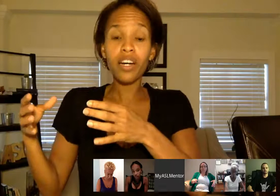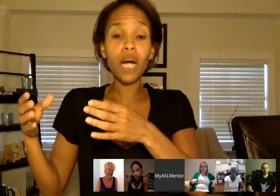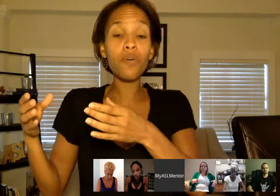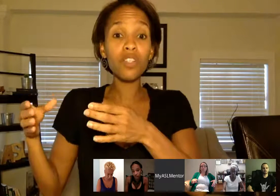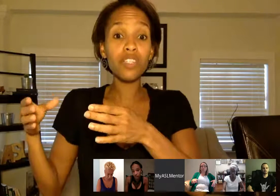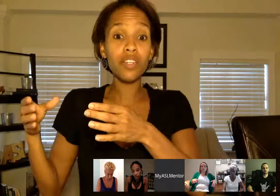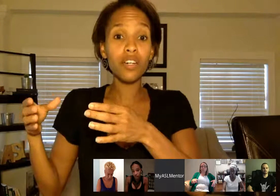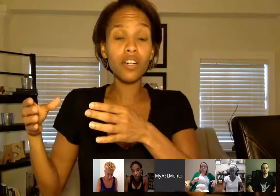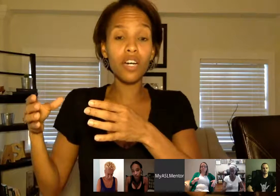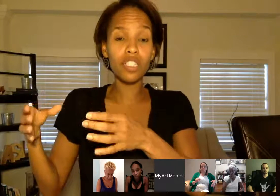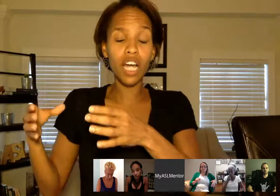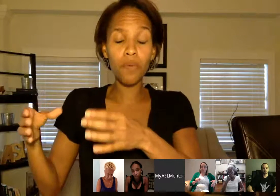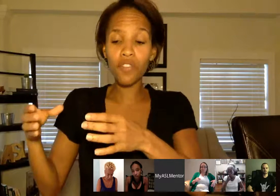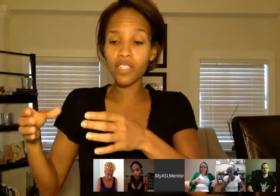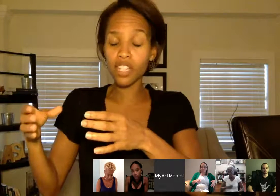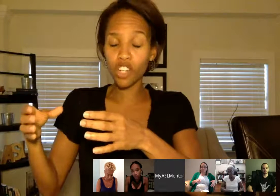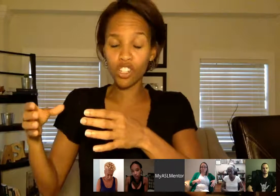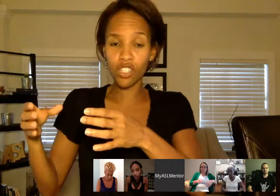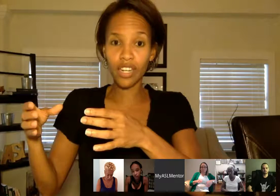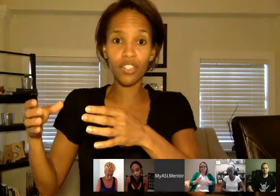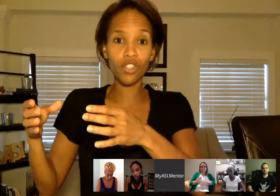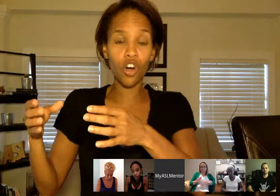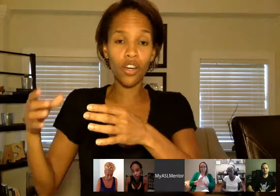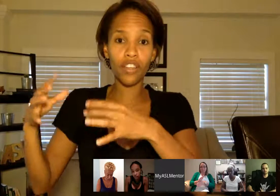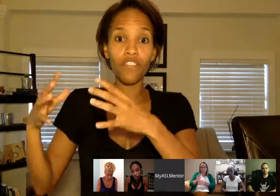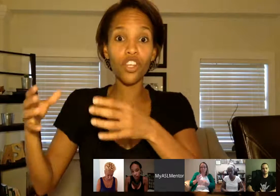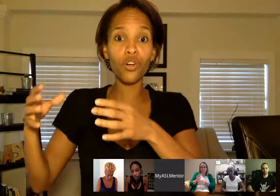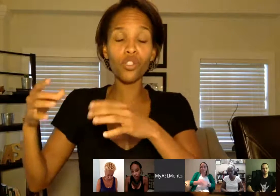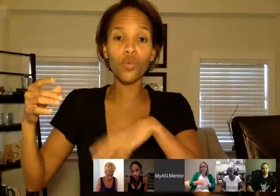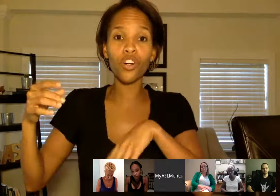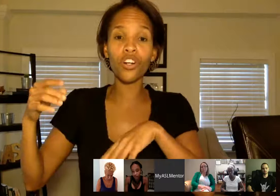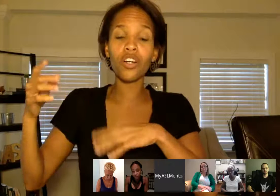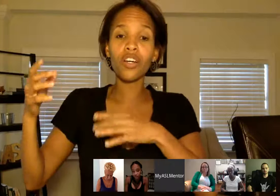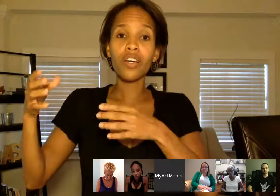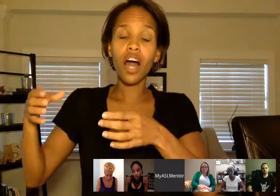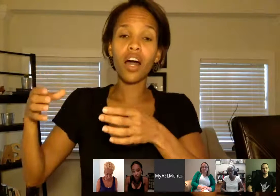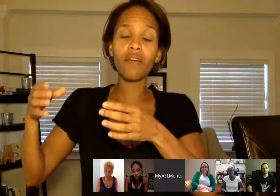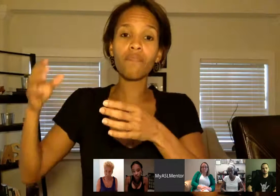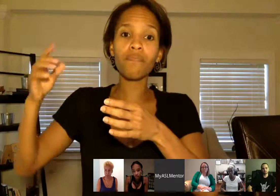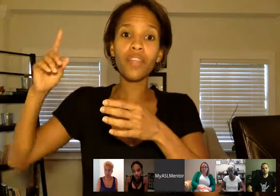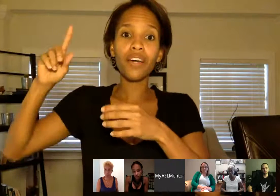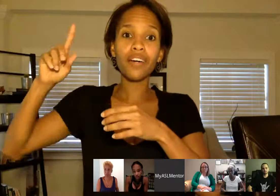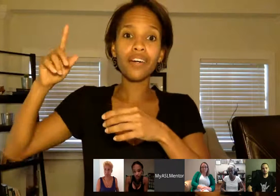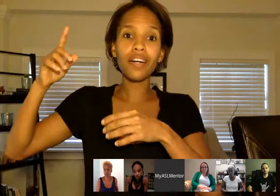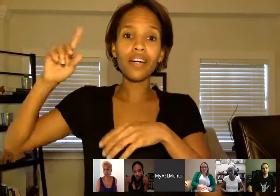okay? A couple of the suggestions that I saw in the videos were